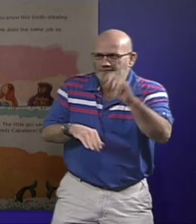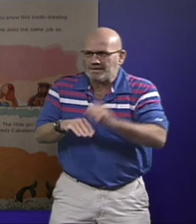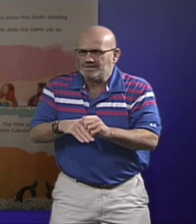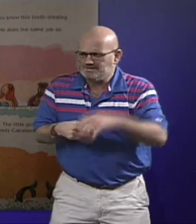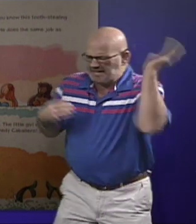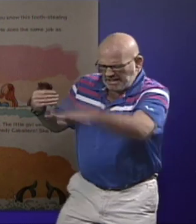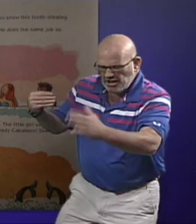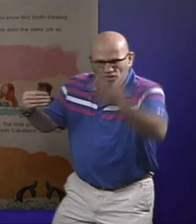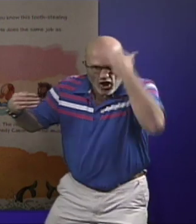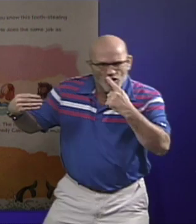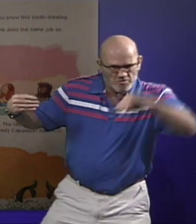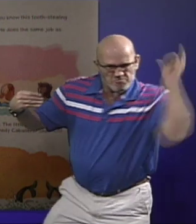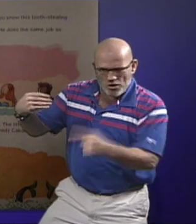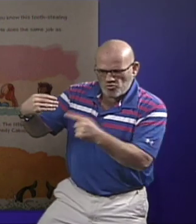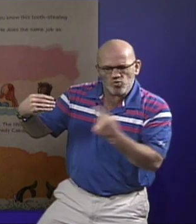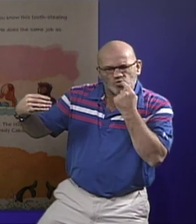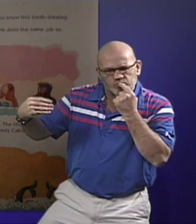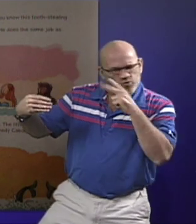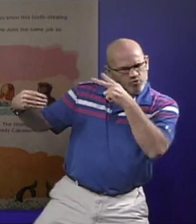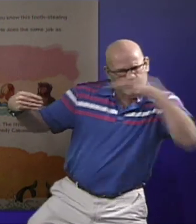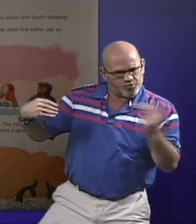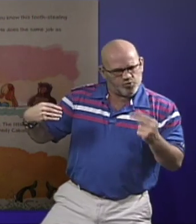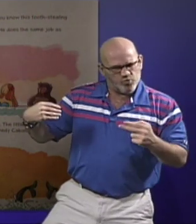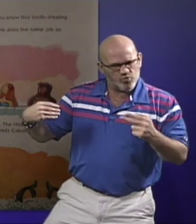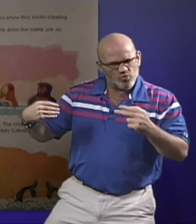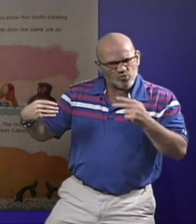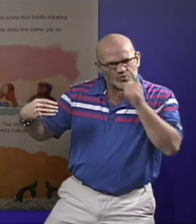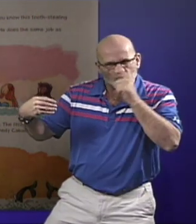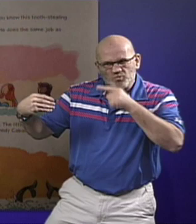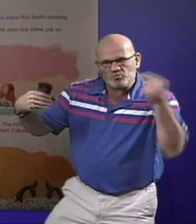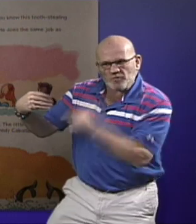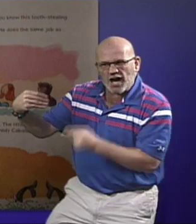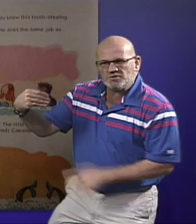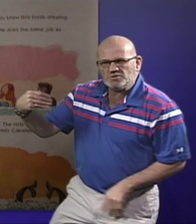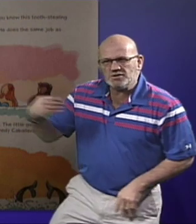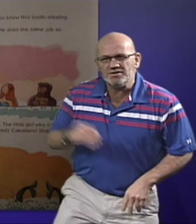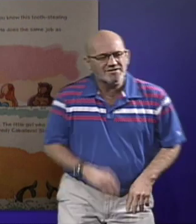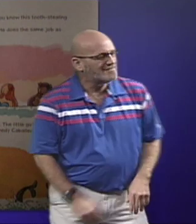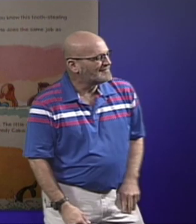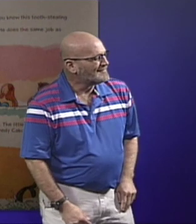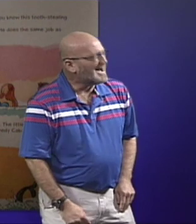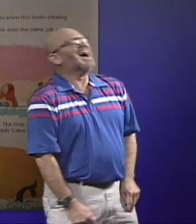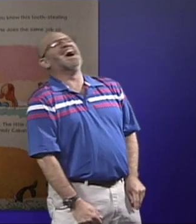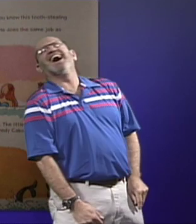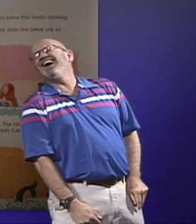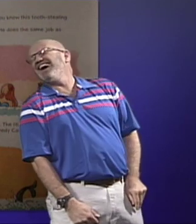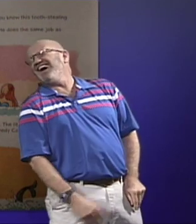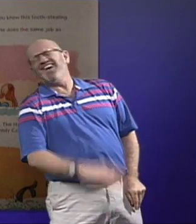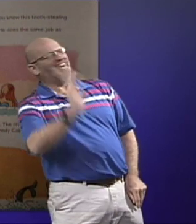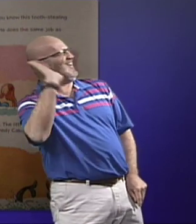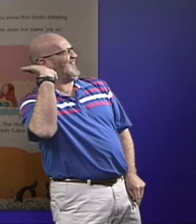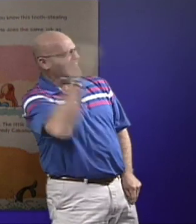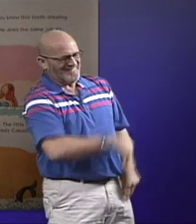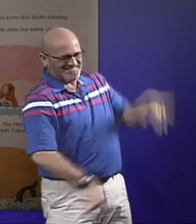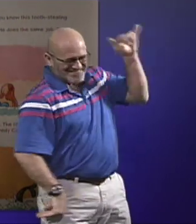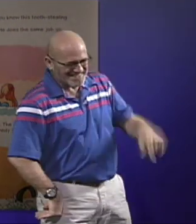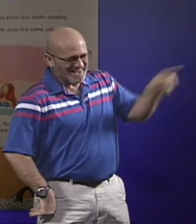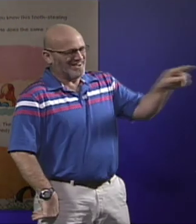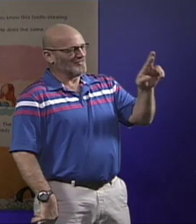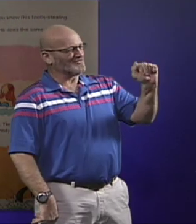The Tooth Fairy went to see the mermaids. Do you know this tooth-stealing mouse? Asked the Tooth Fairy. The mermaids